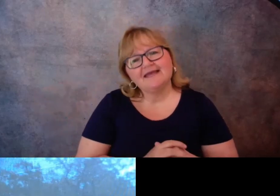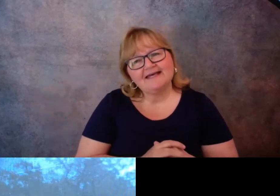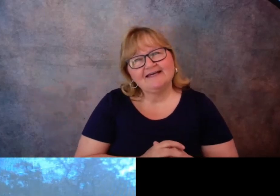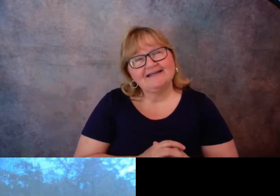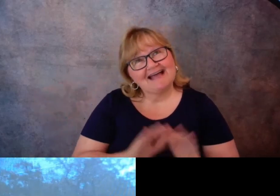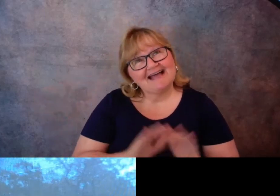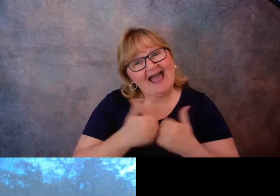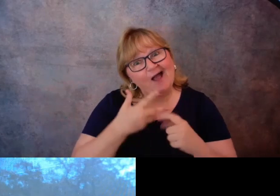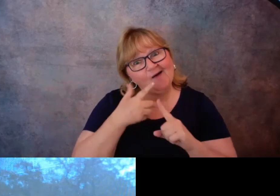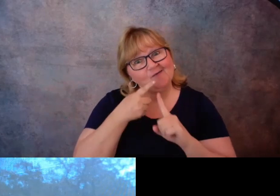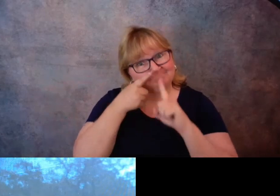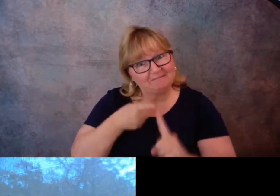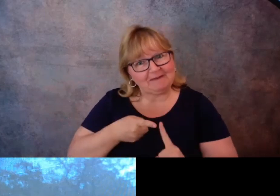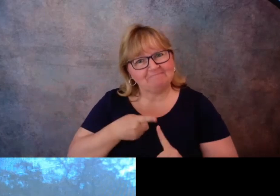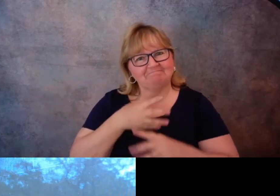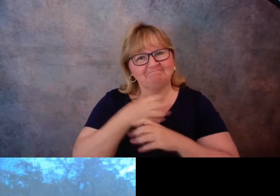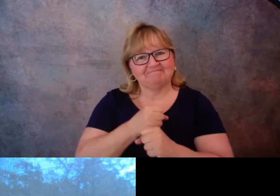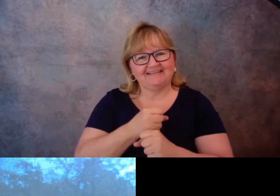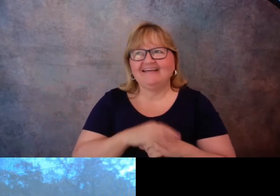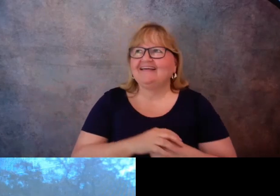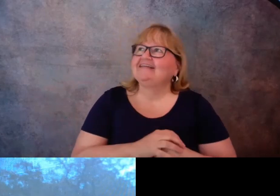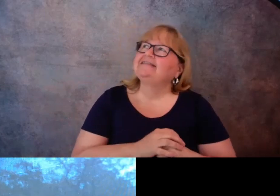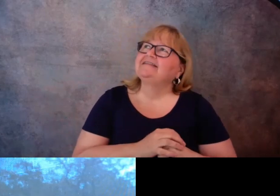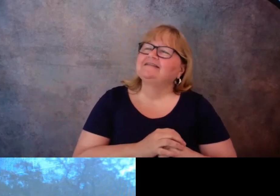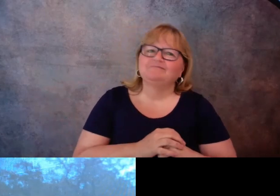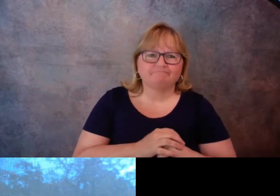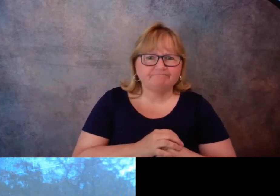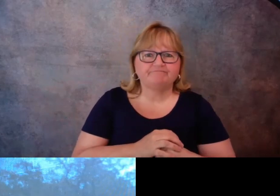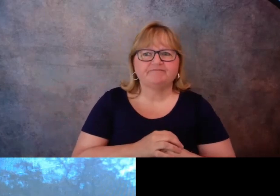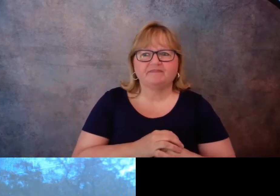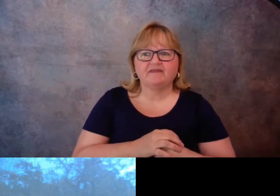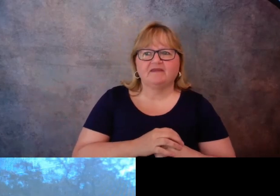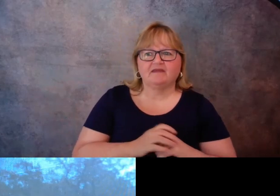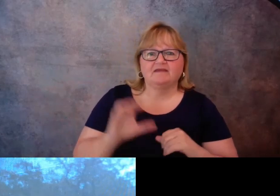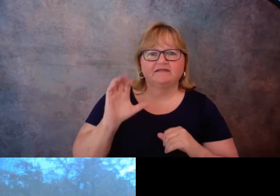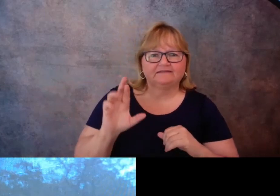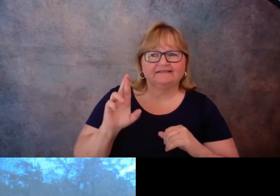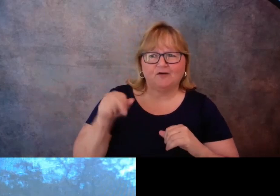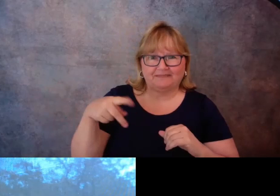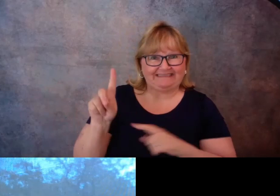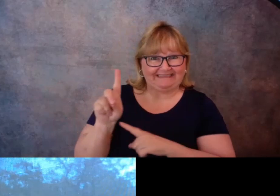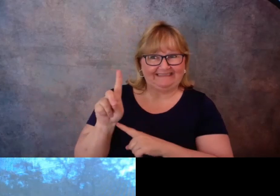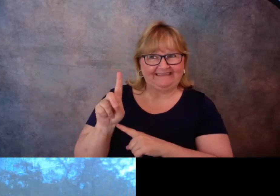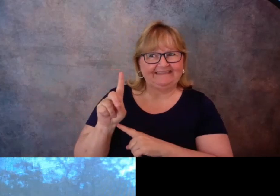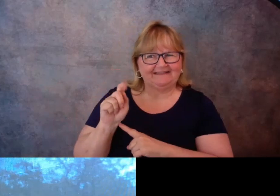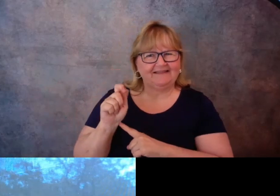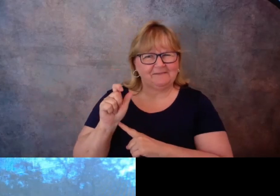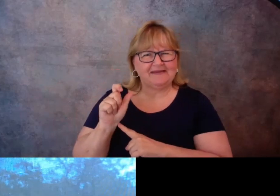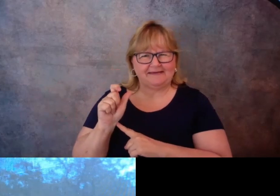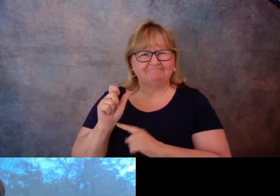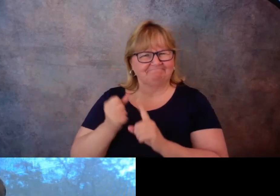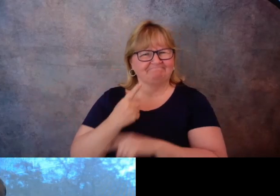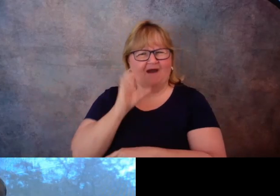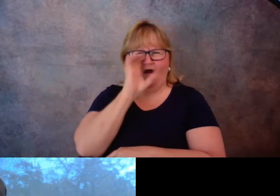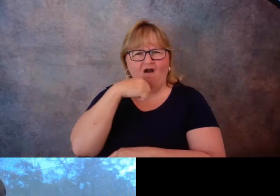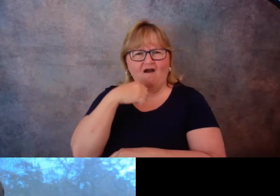How to say this? The convention is very unusual in that it actually has an article in it